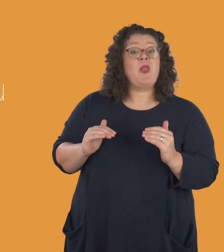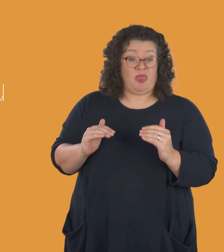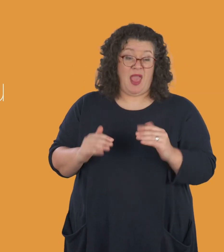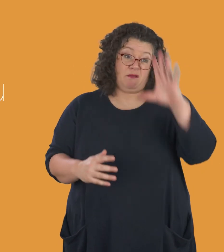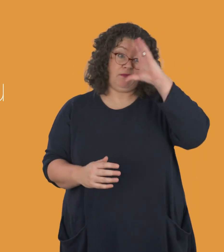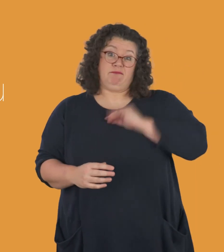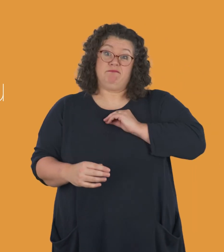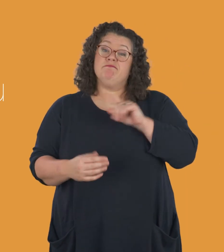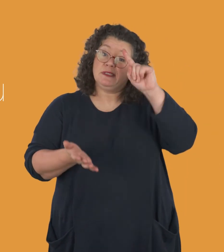sign and return.